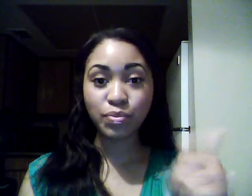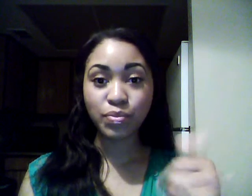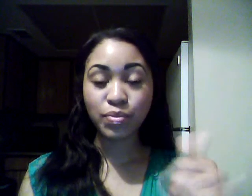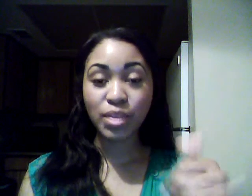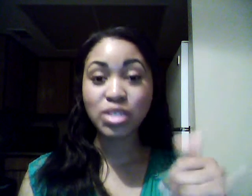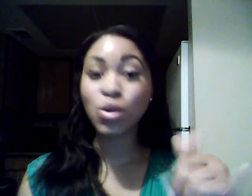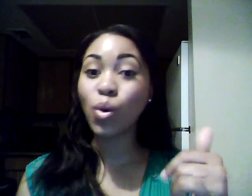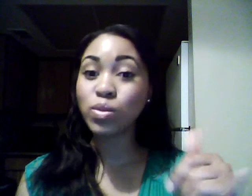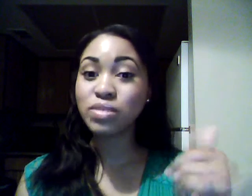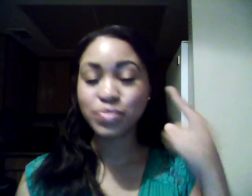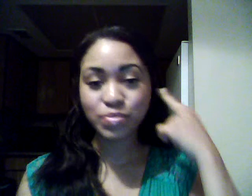that's gold.